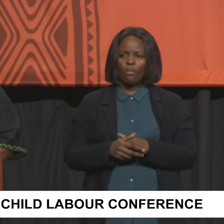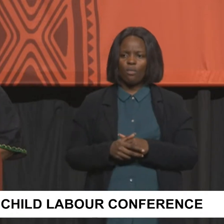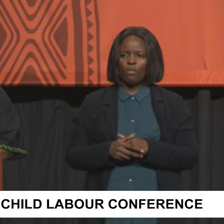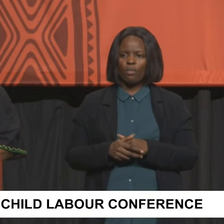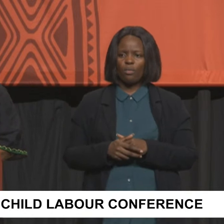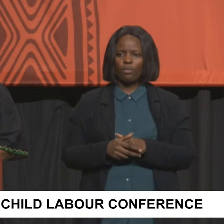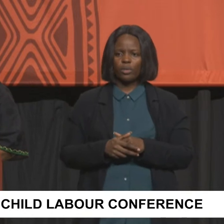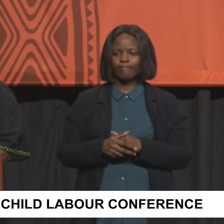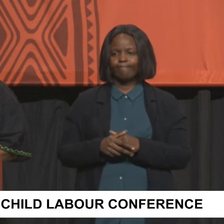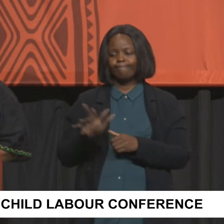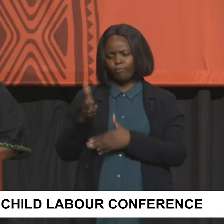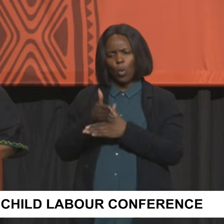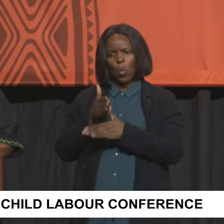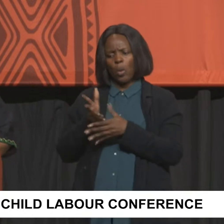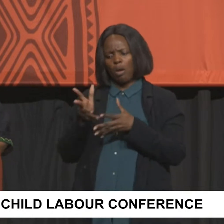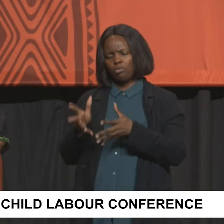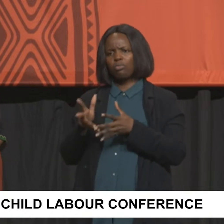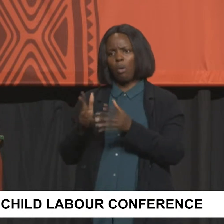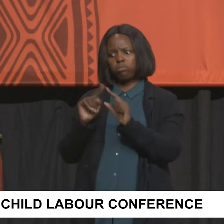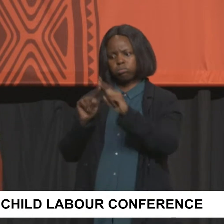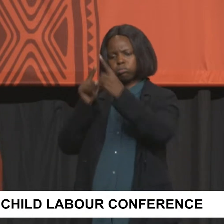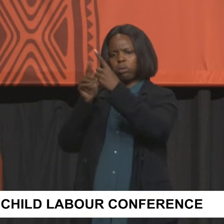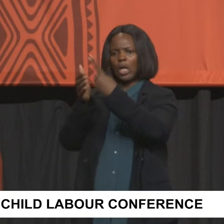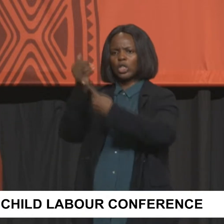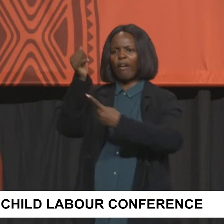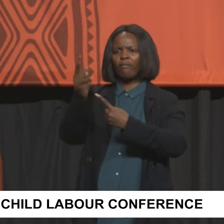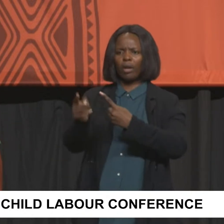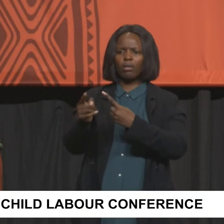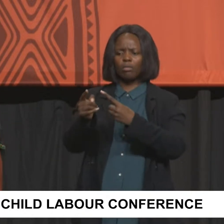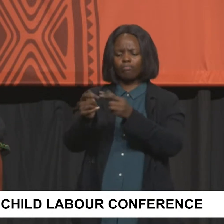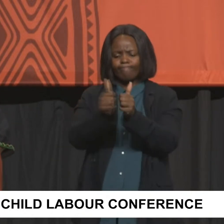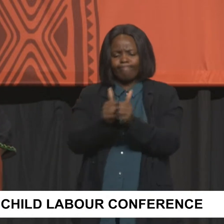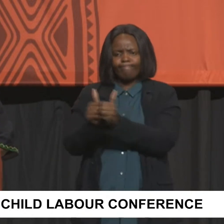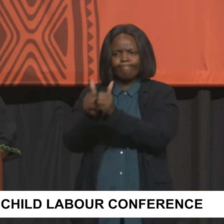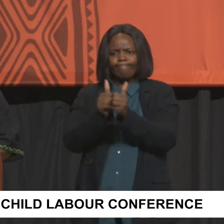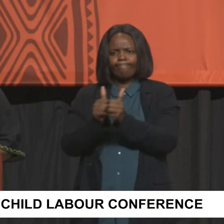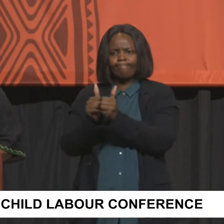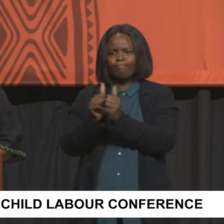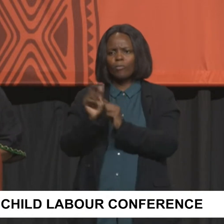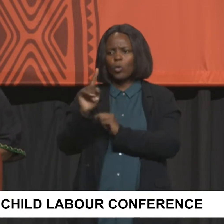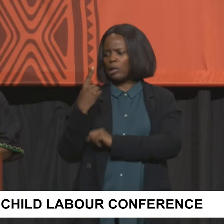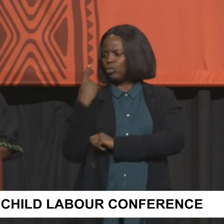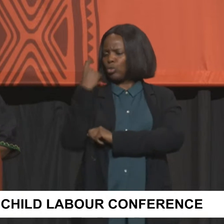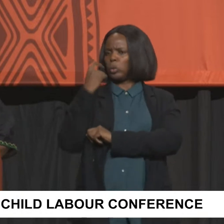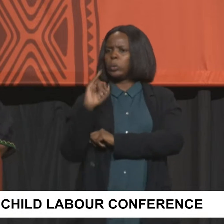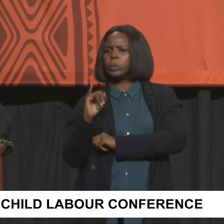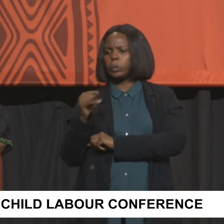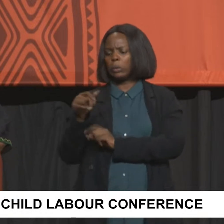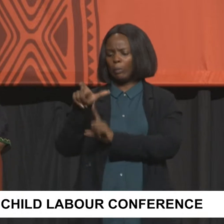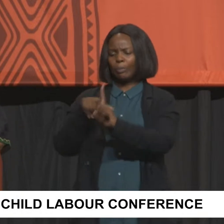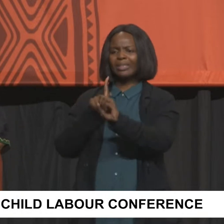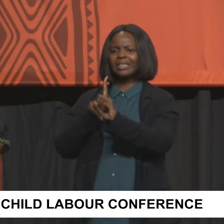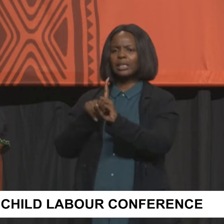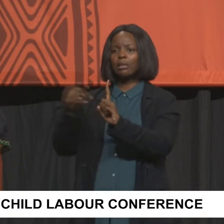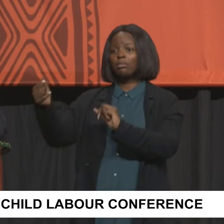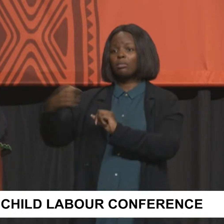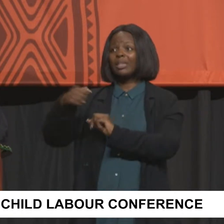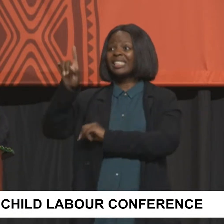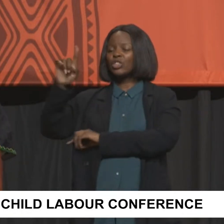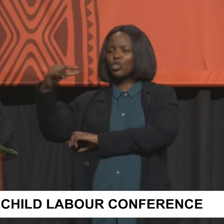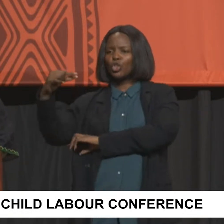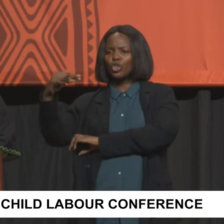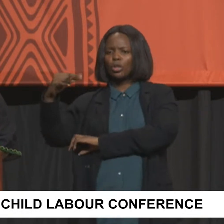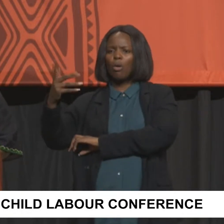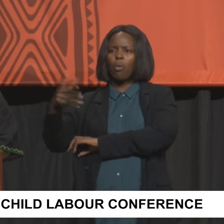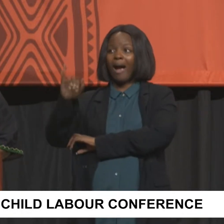actually an achievement, and I think it also goes hand in hand with the recently appointed Director